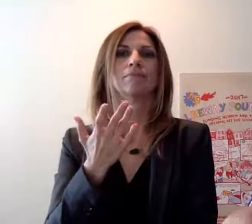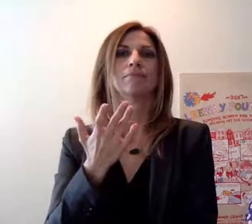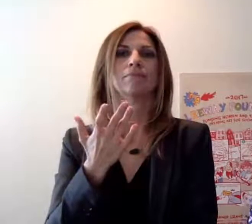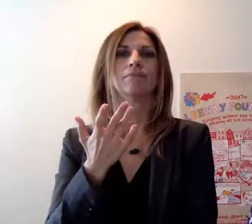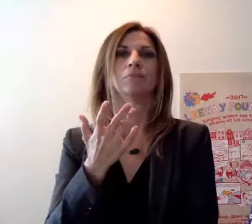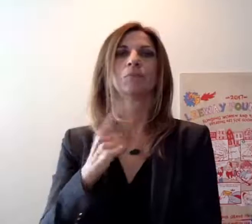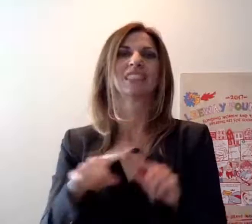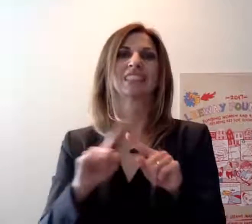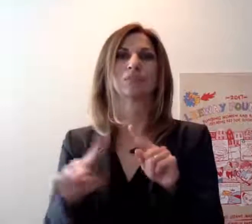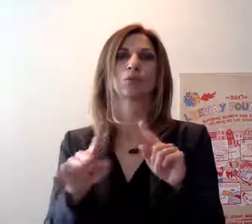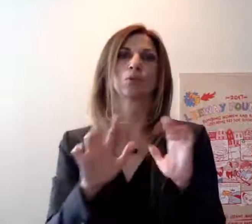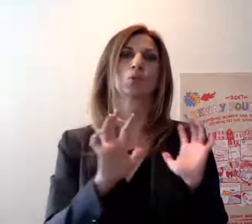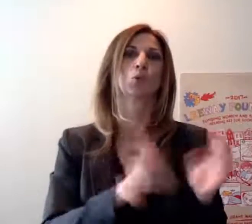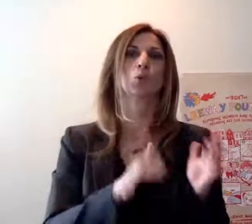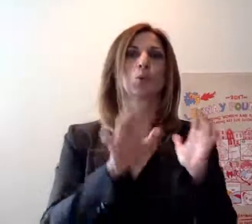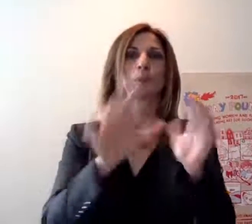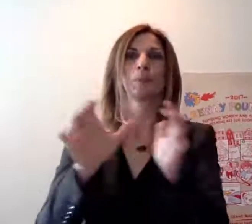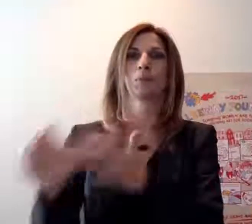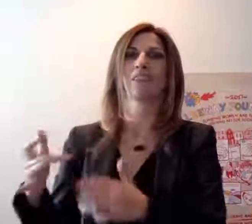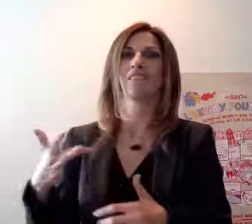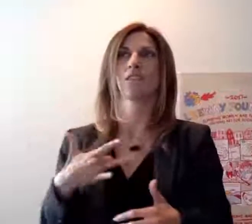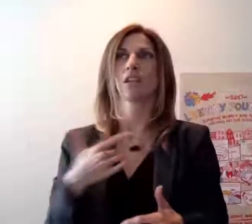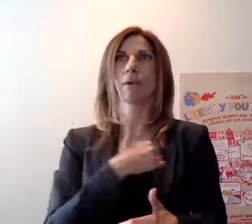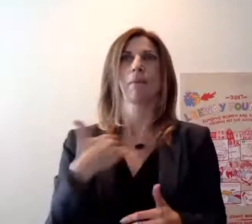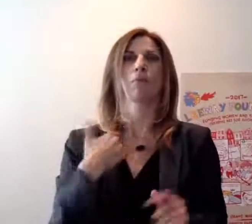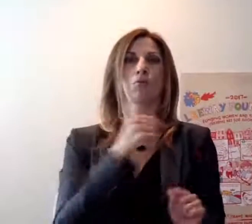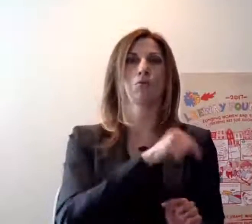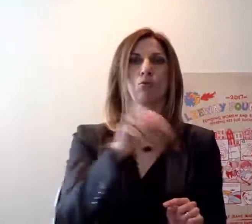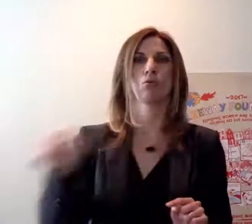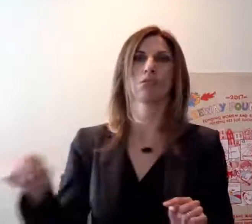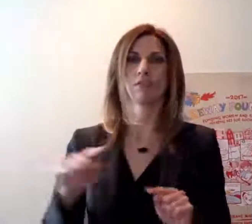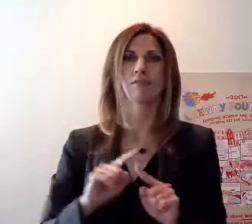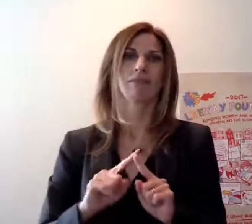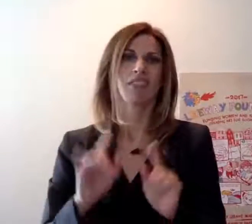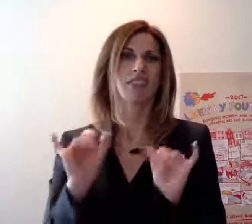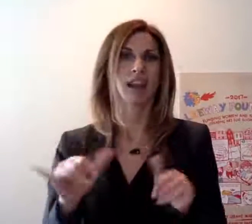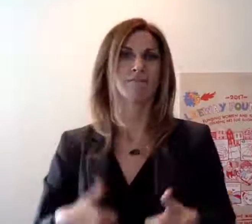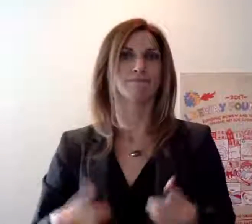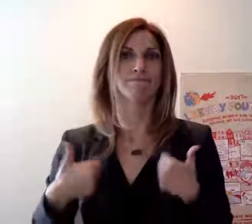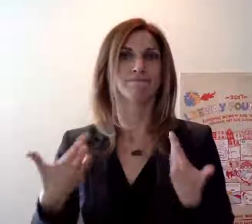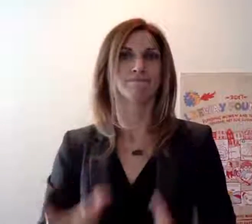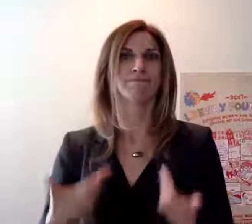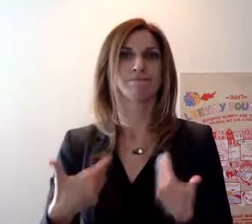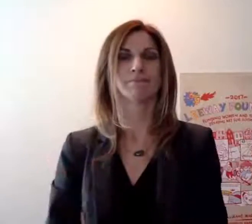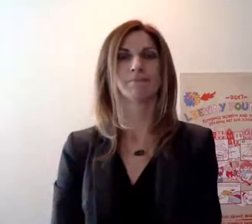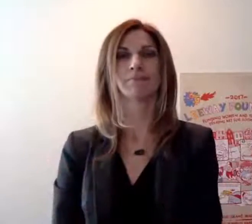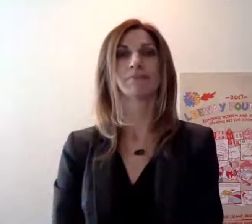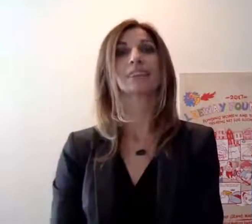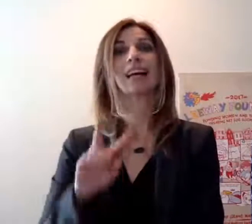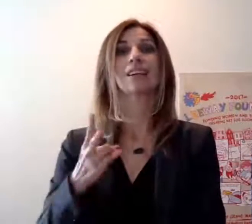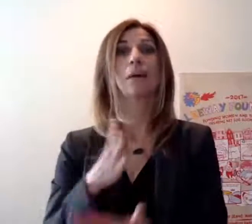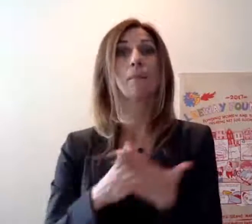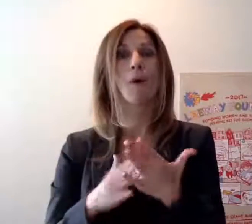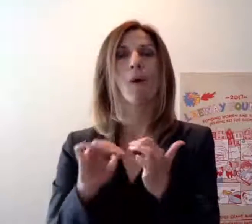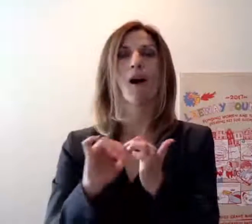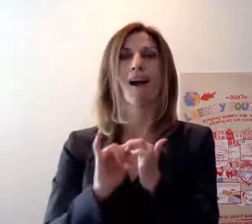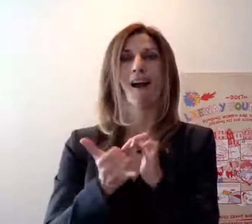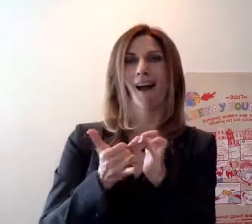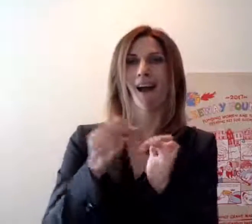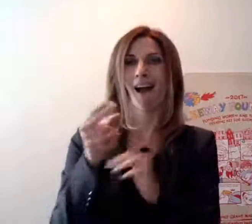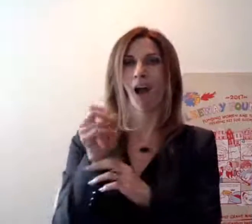groupings of people that you exist as a part of. And then the second part of this question is how that